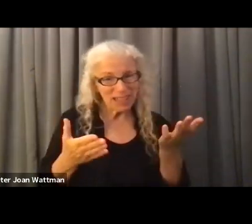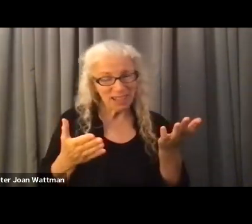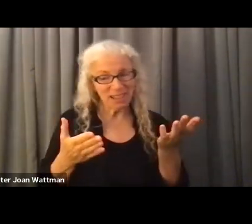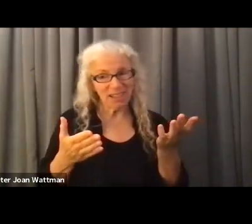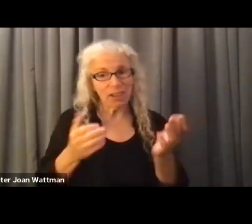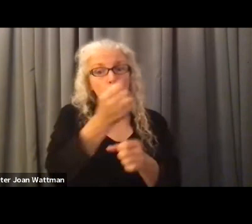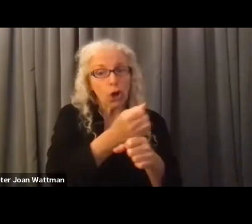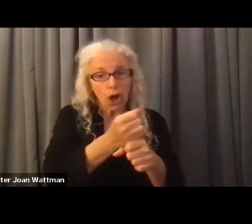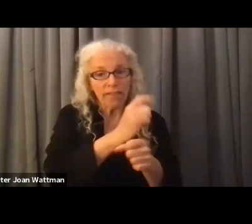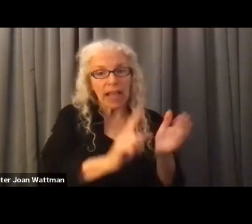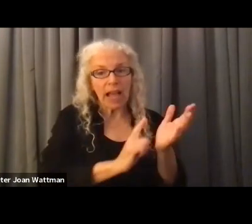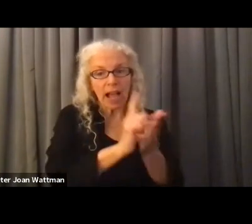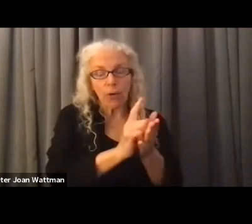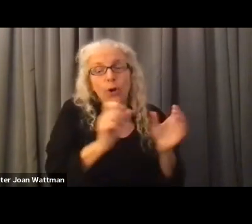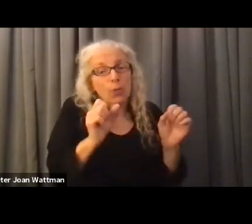could be announced?